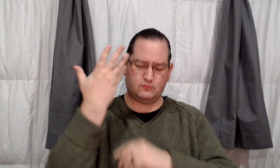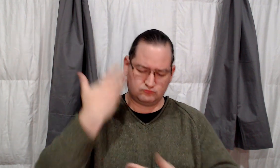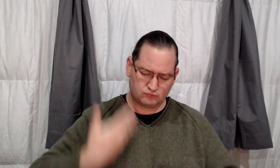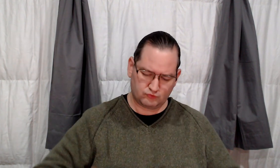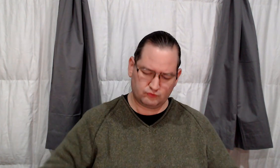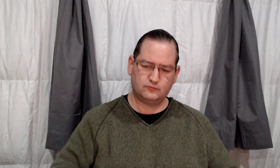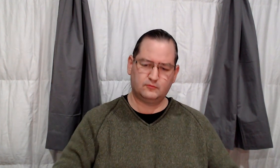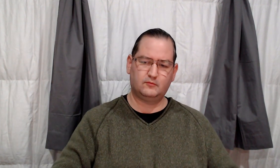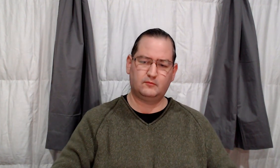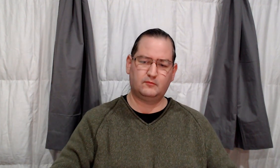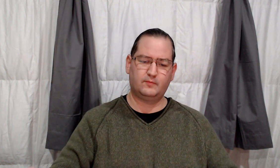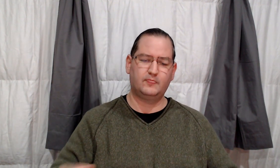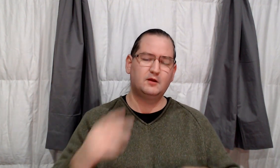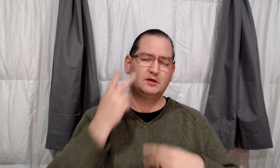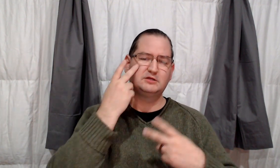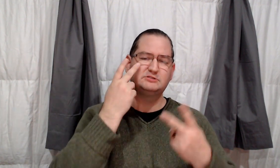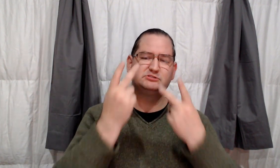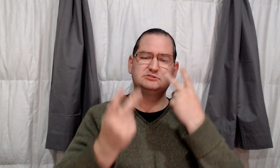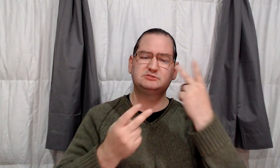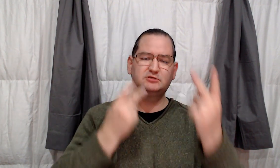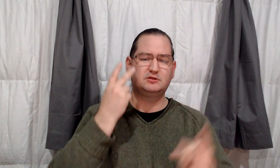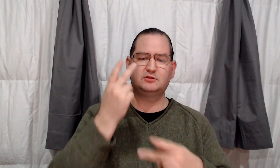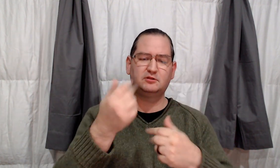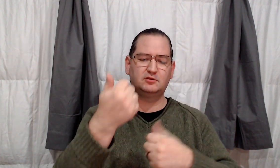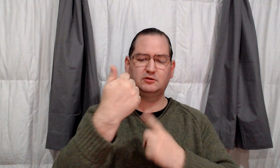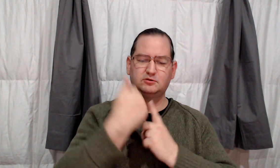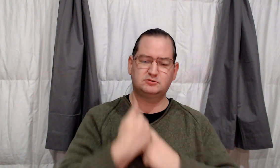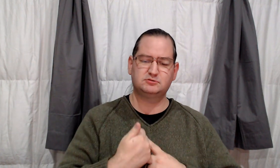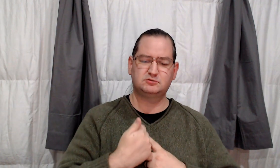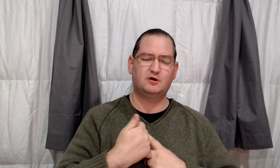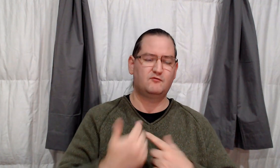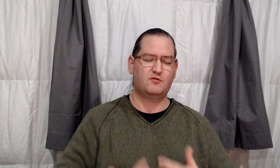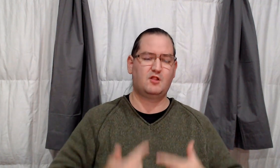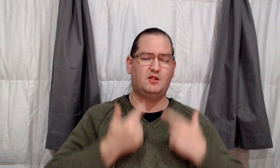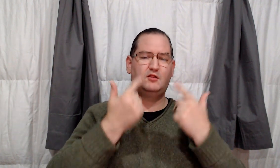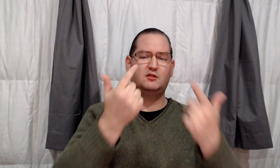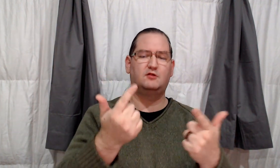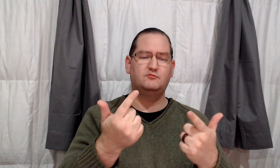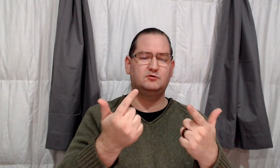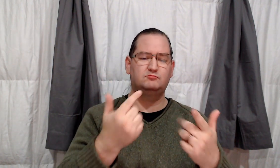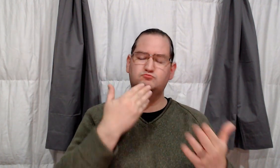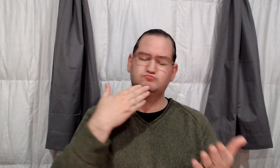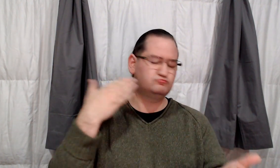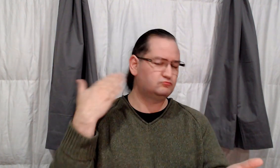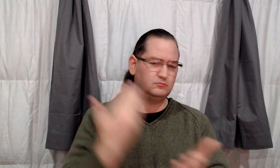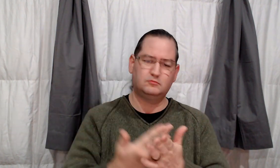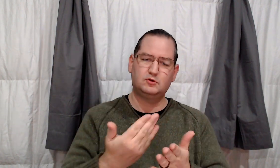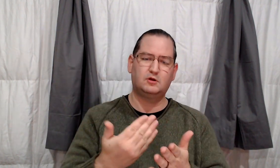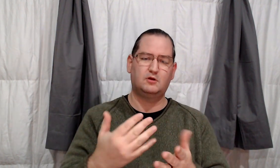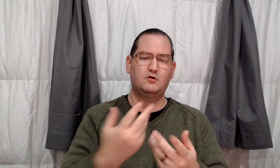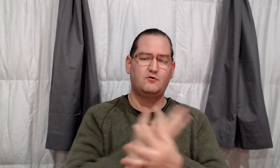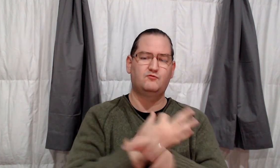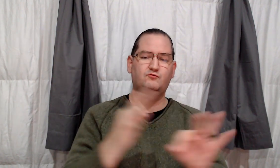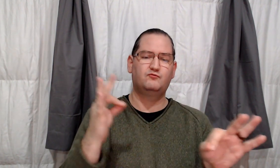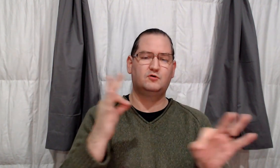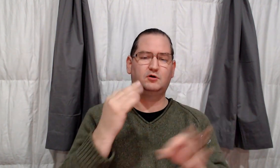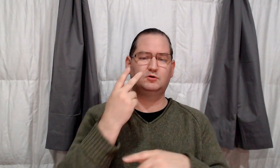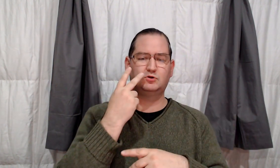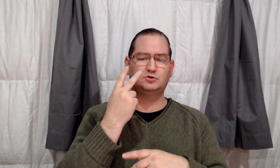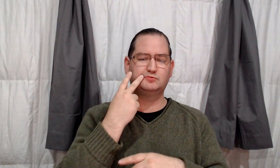life fit and well, free of the smoking habit, waking up in the morning energized, going about your day